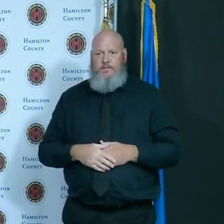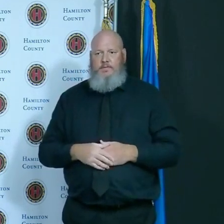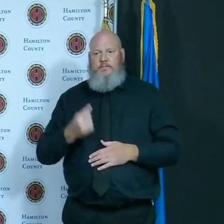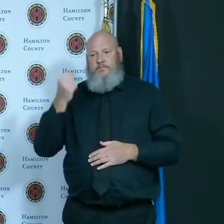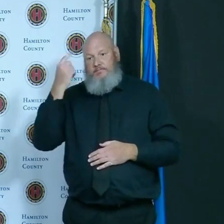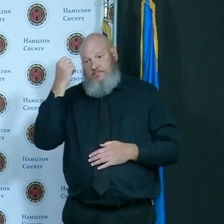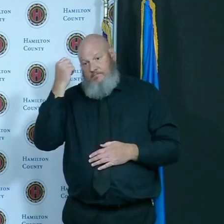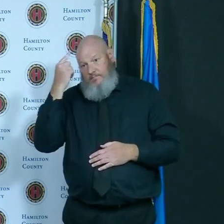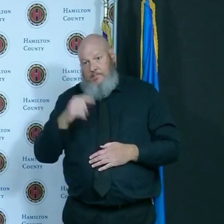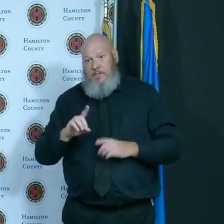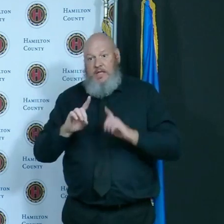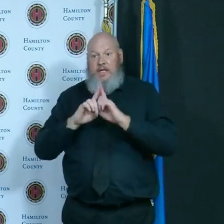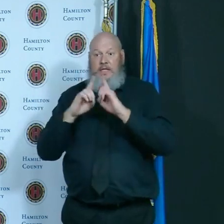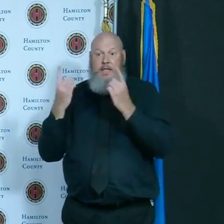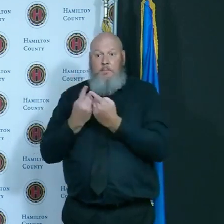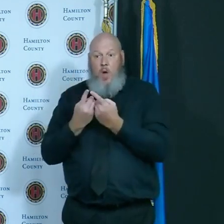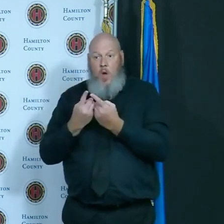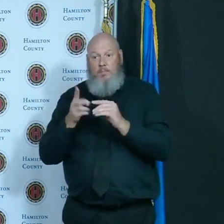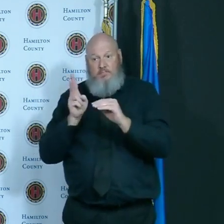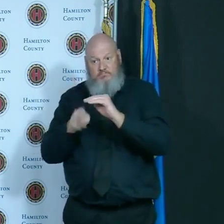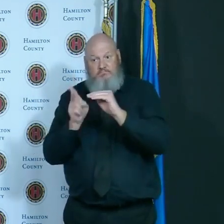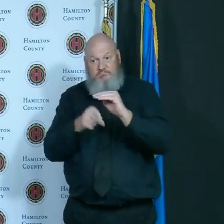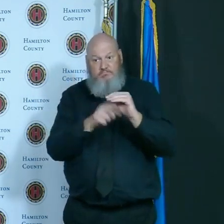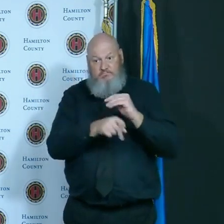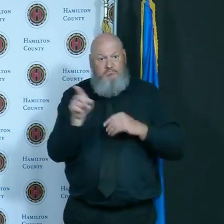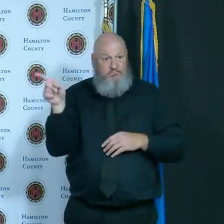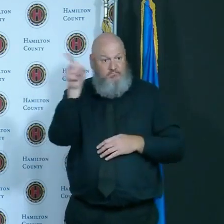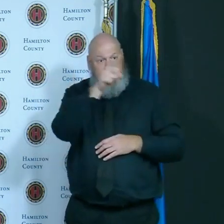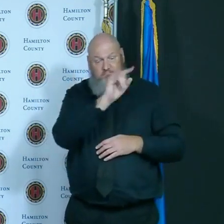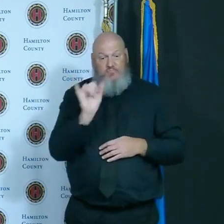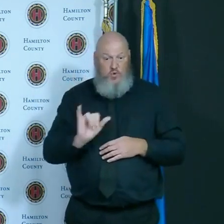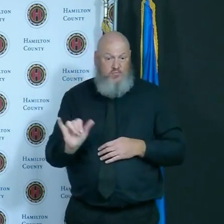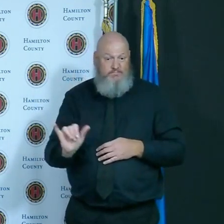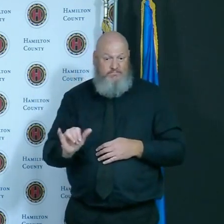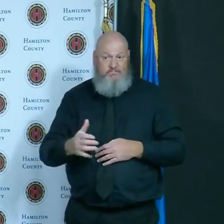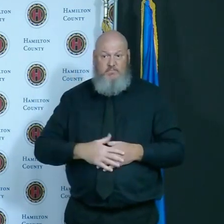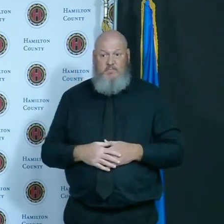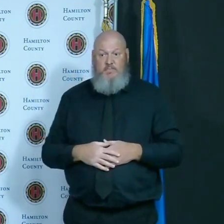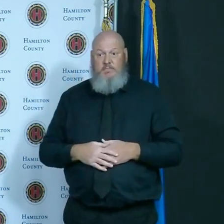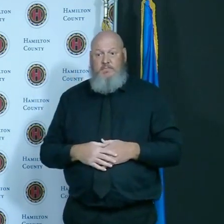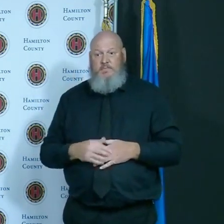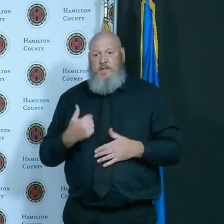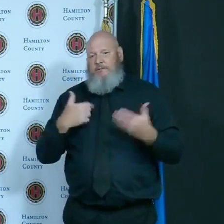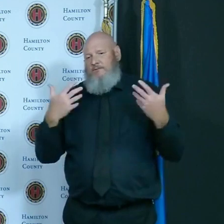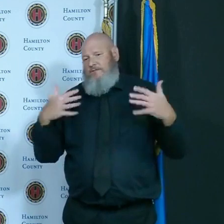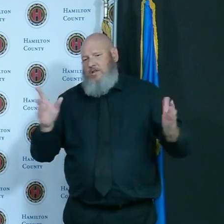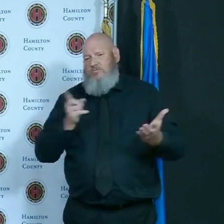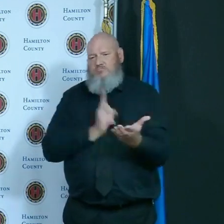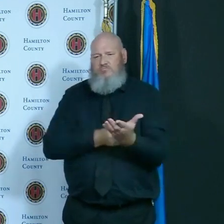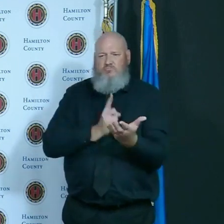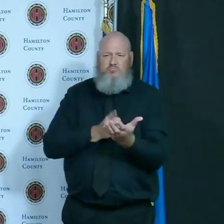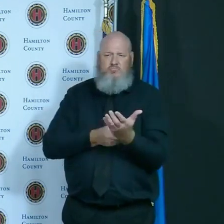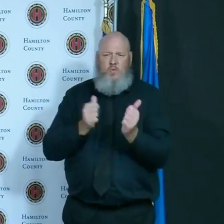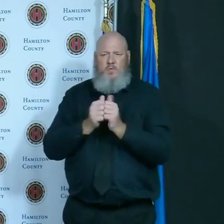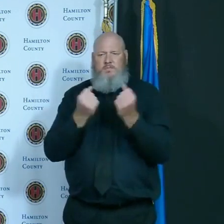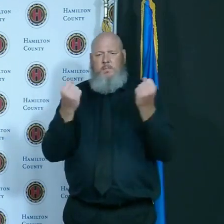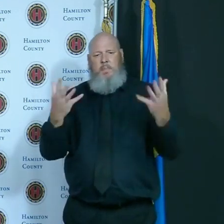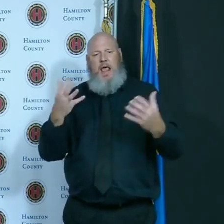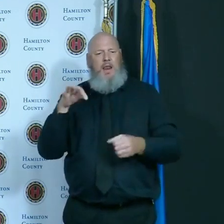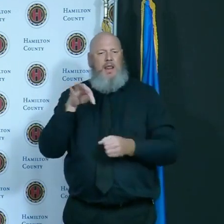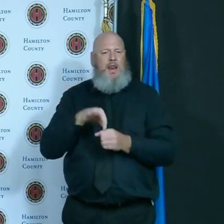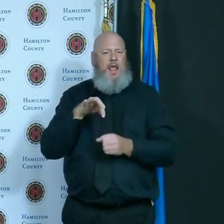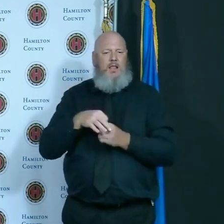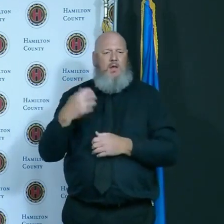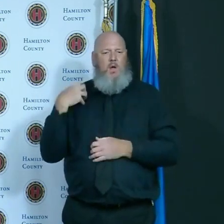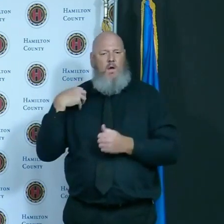on this floor. But as you know, I've talked to many of the department heads and elected officials, and so they are rolling out those strategies.